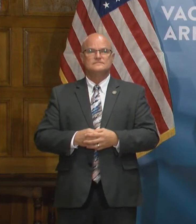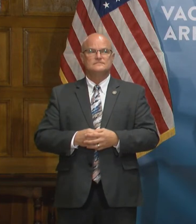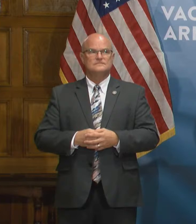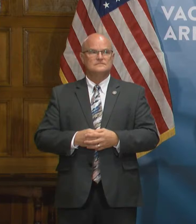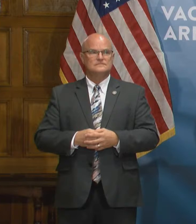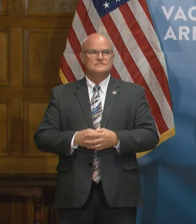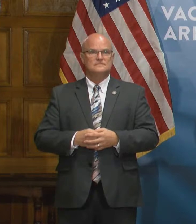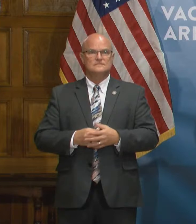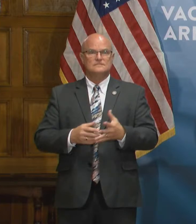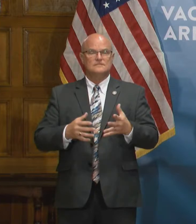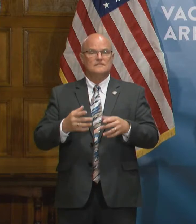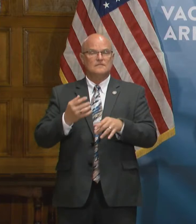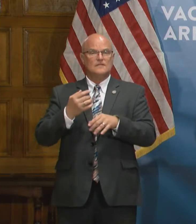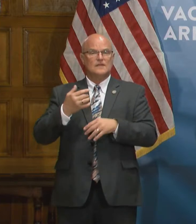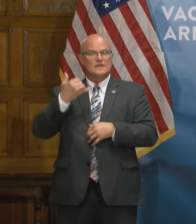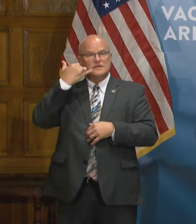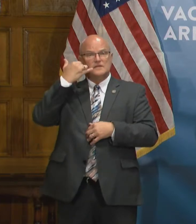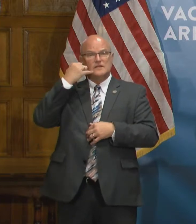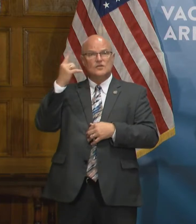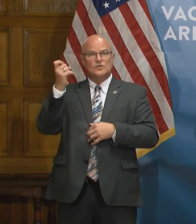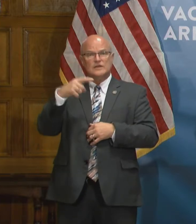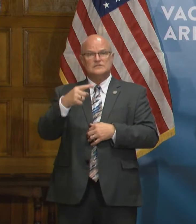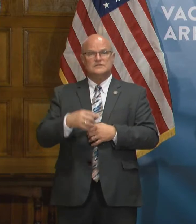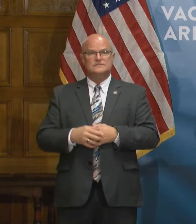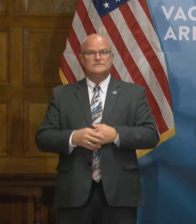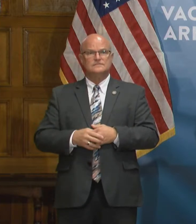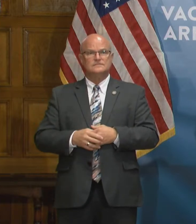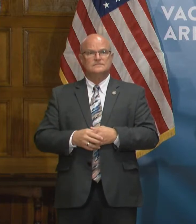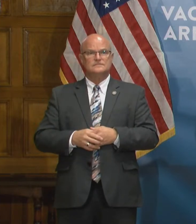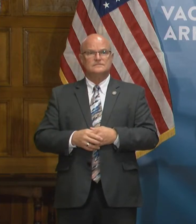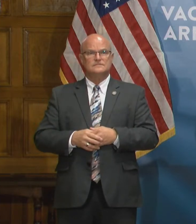Is there anyone remotely that had a question?